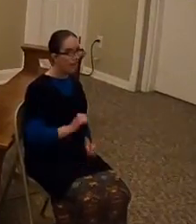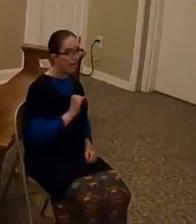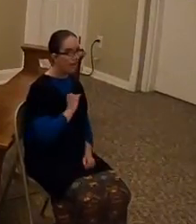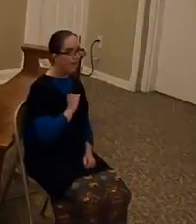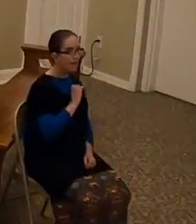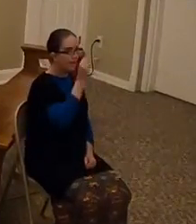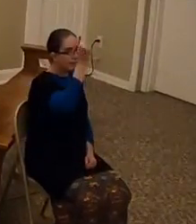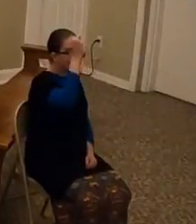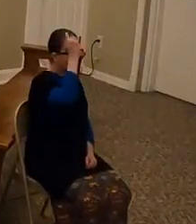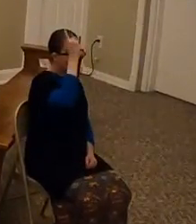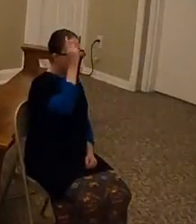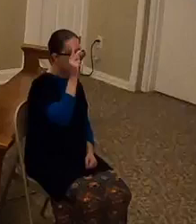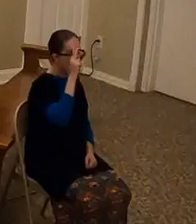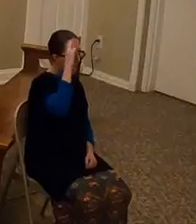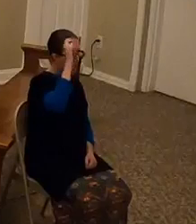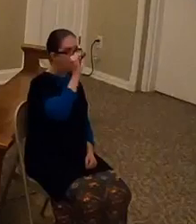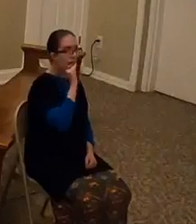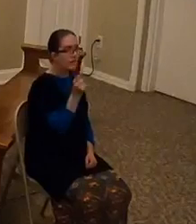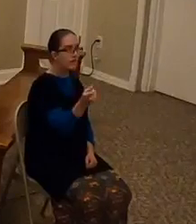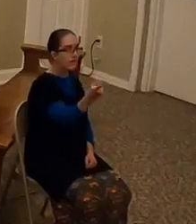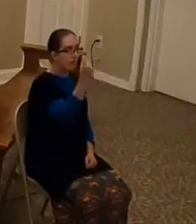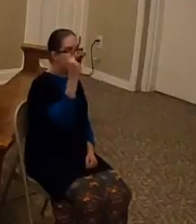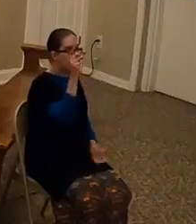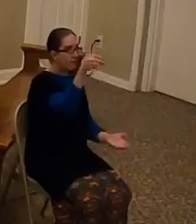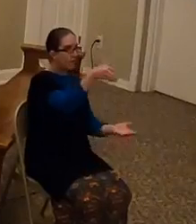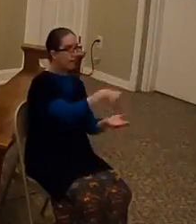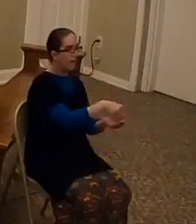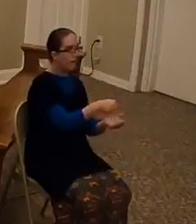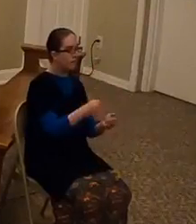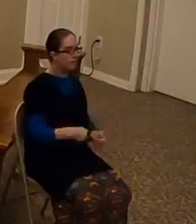I understand that He's coming back.